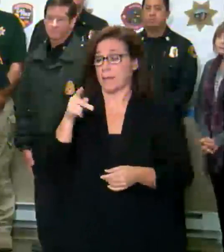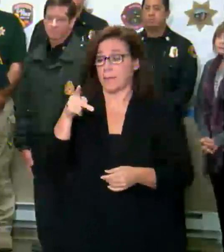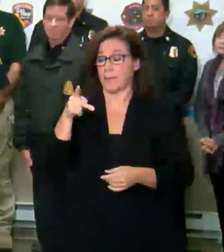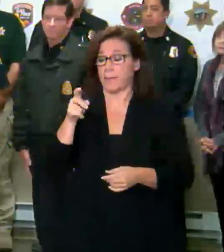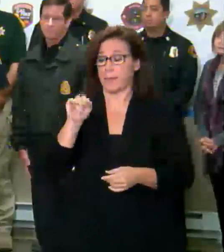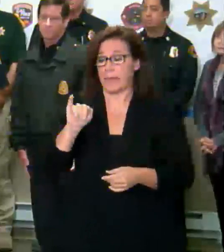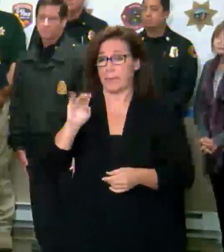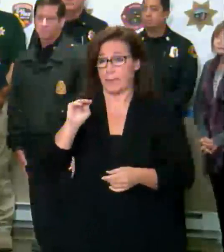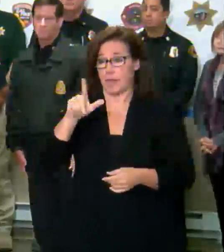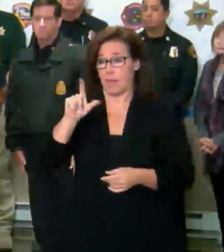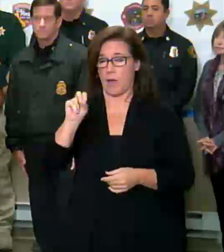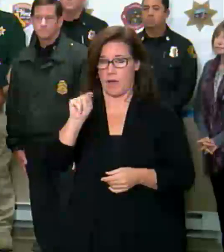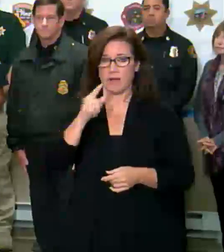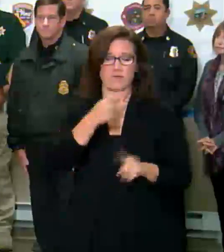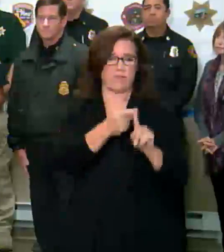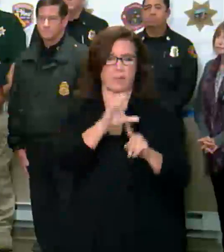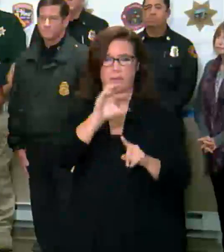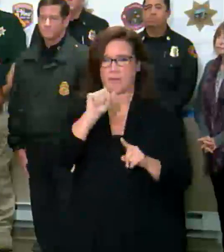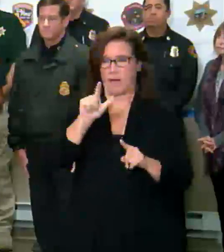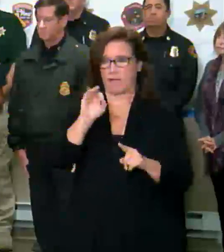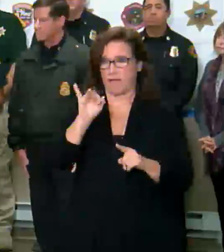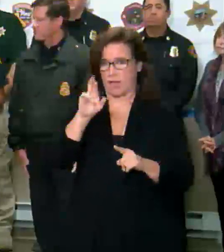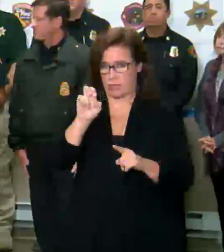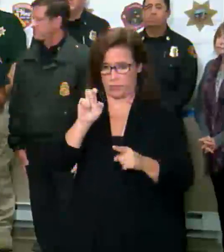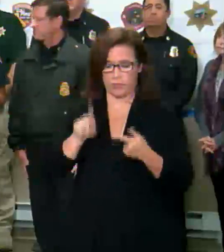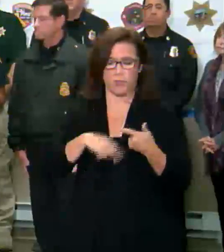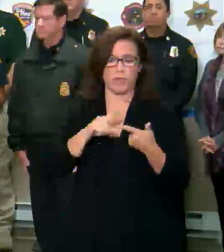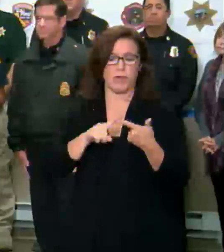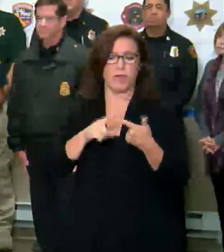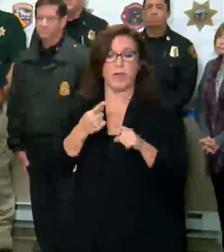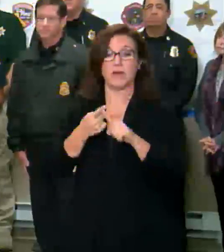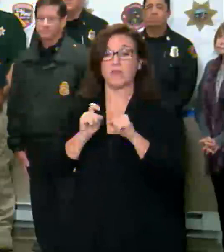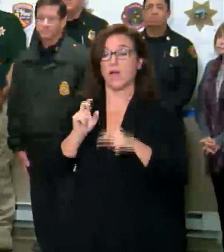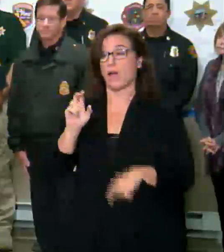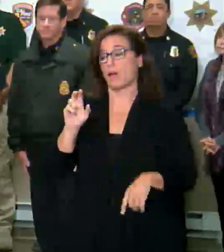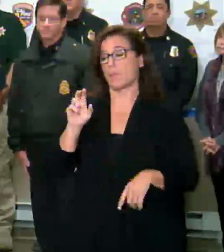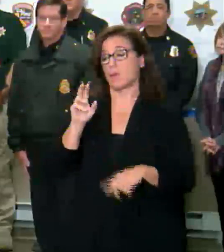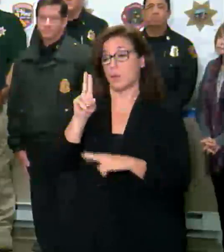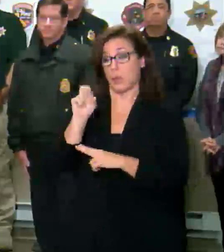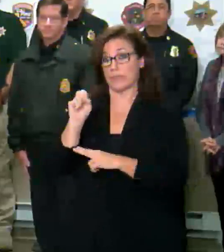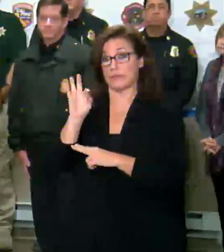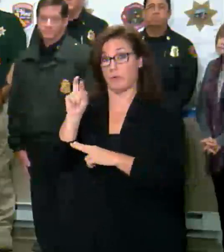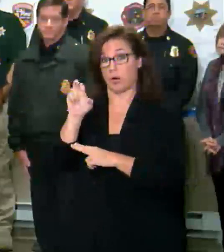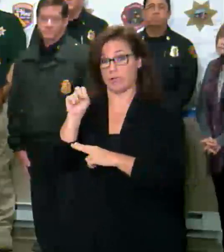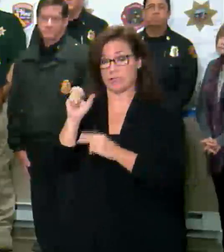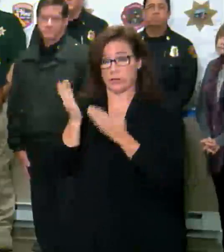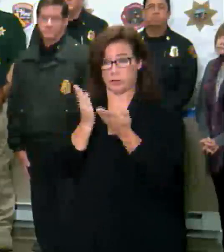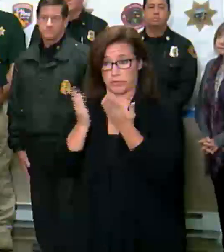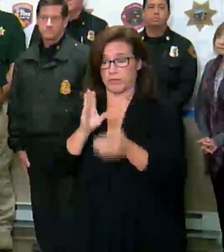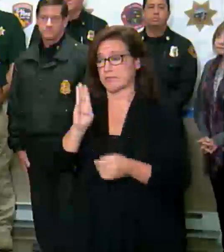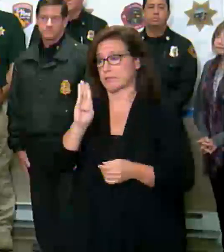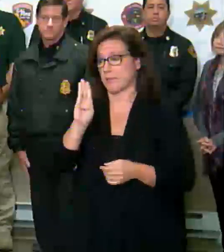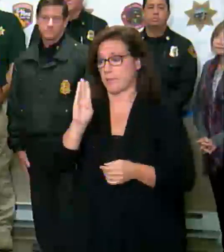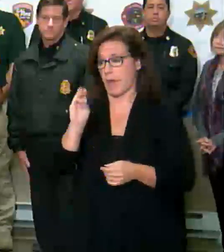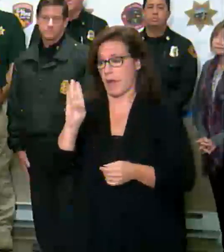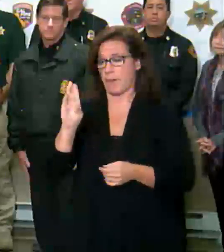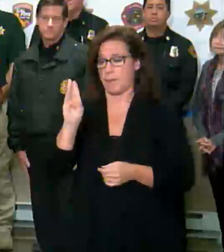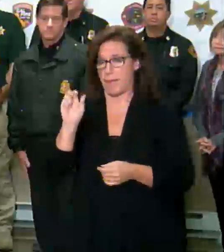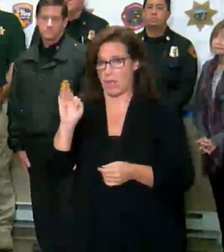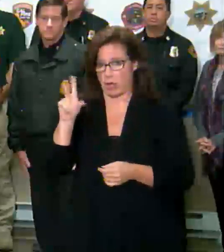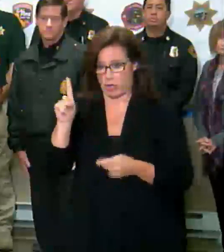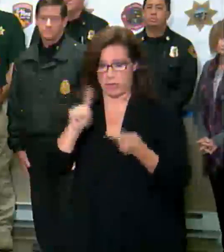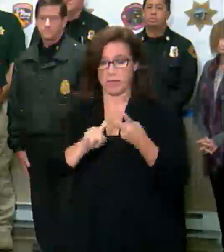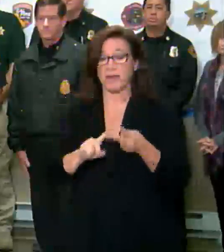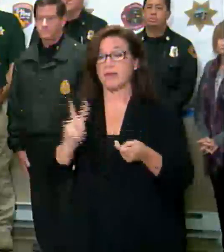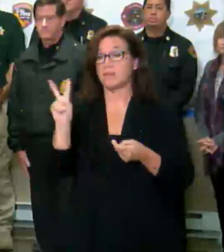United States Forest, the Director of Fire and Aviation Management for the Pacific Southwest region, Bob Baird, and from the Ventura County